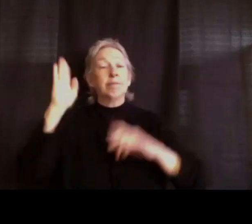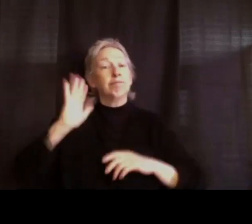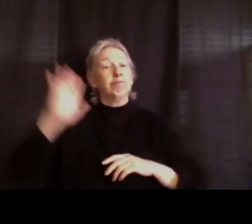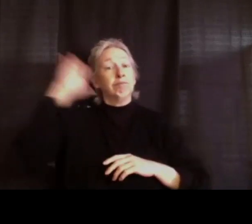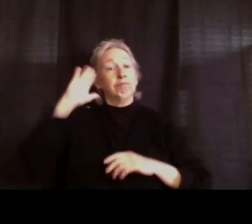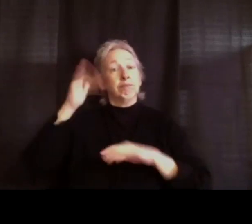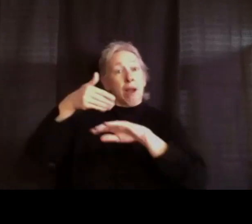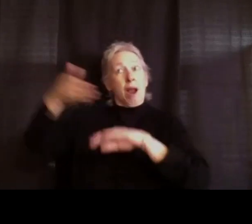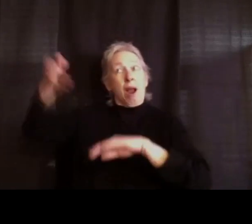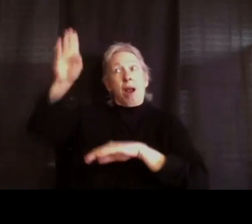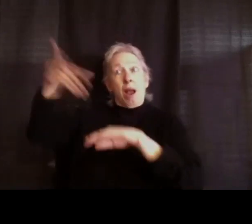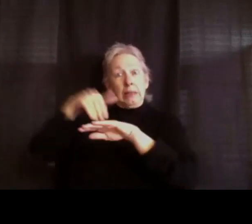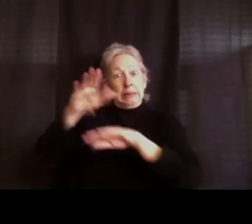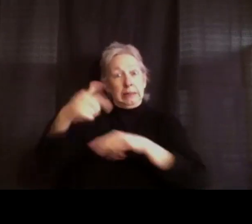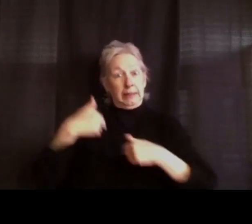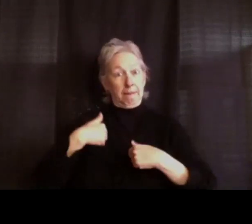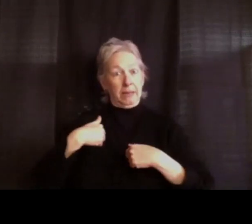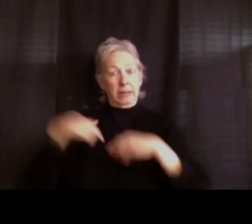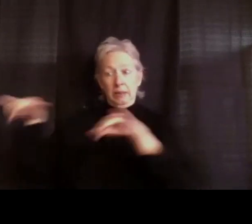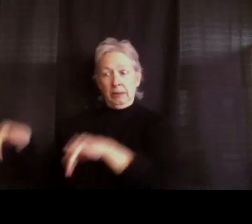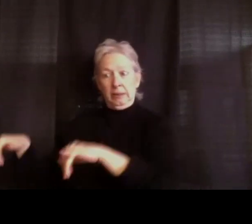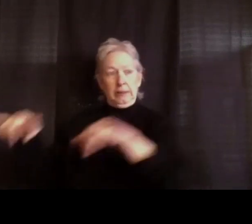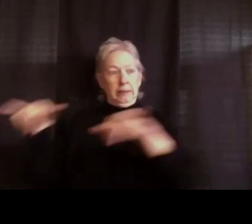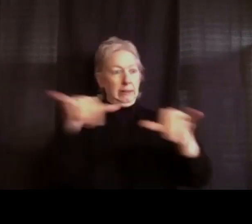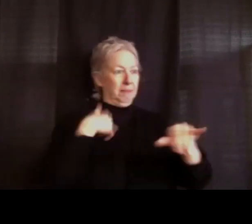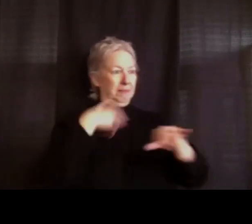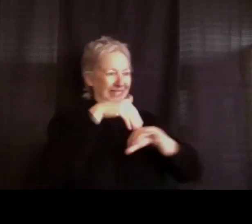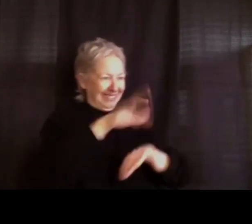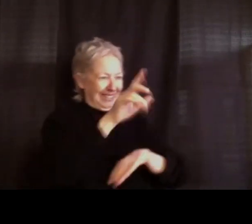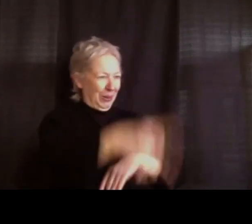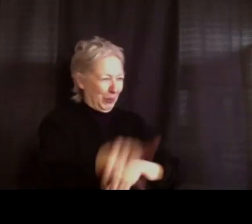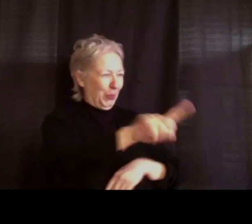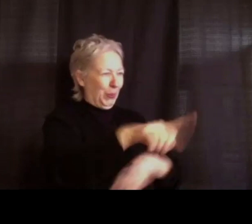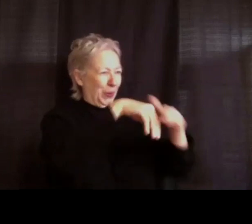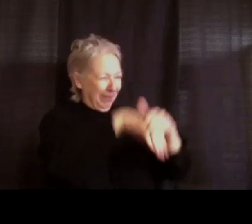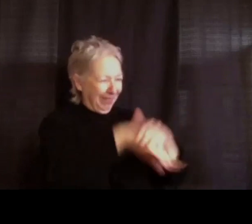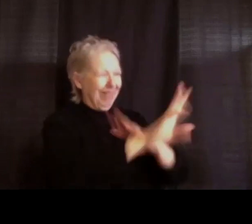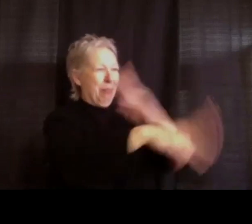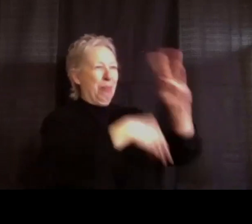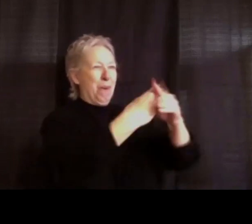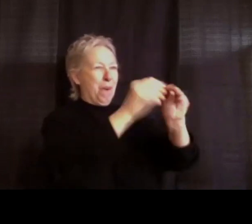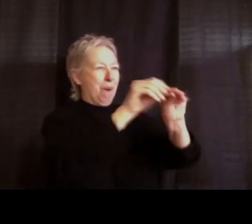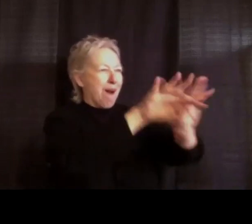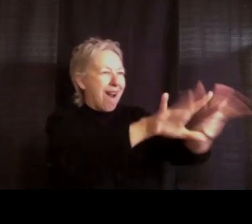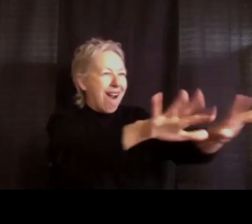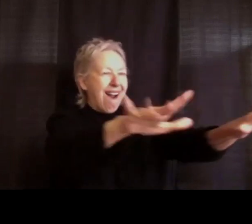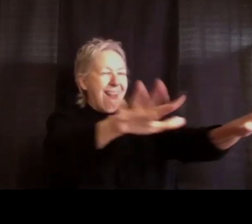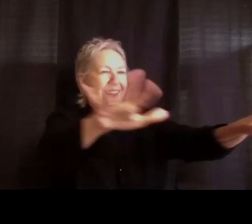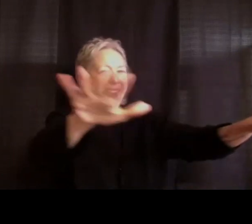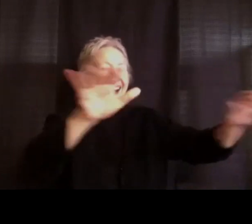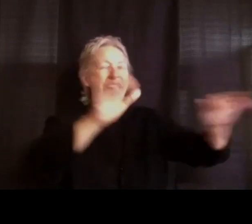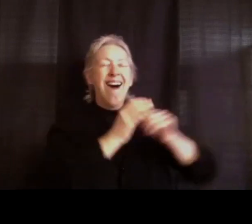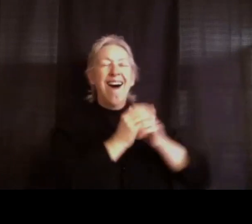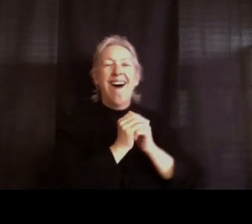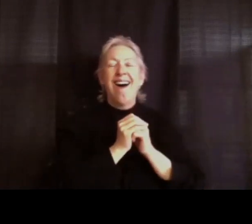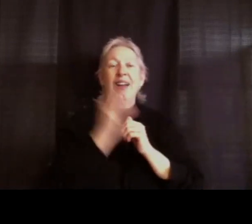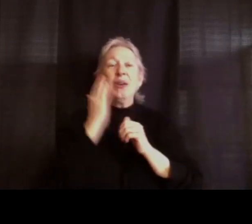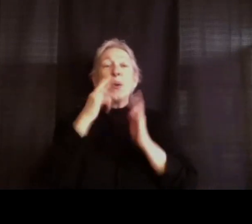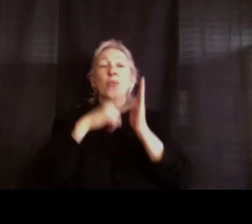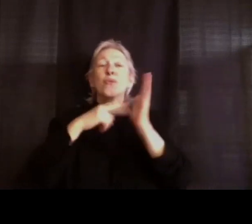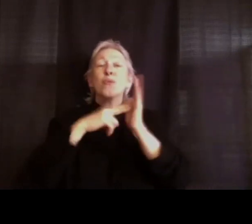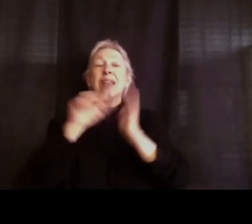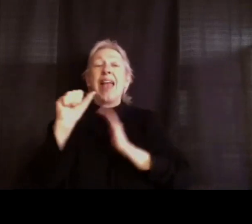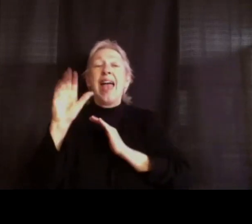so I am sending you into the world." In our lesson from Acts, Jesus says, "You will be my witnesses